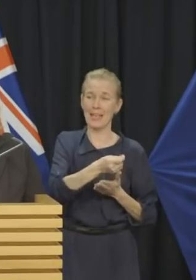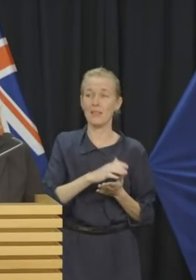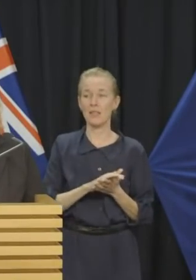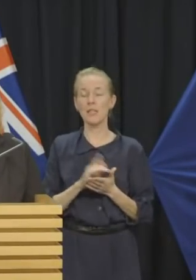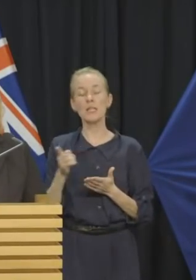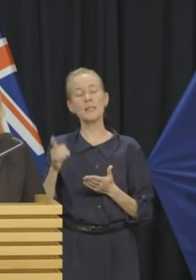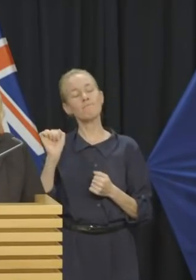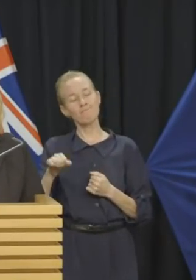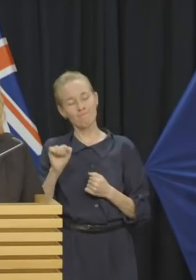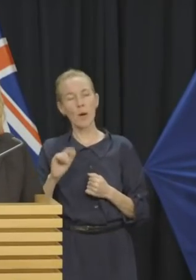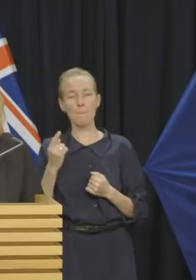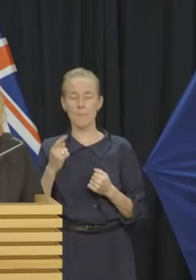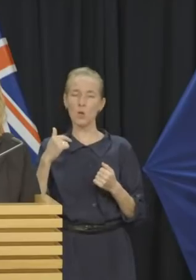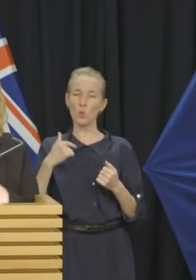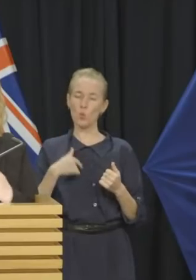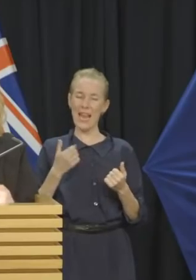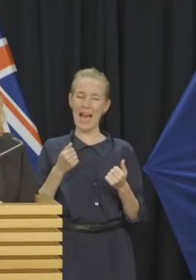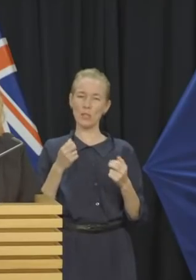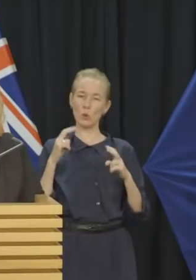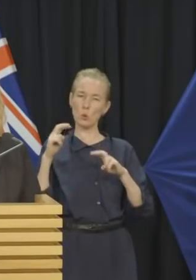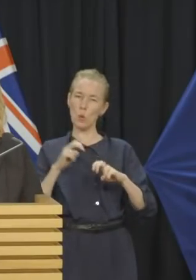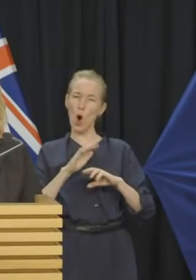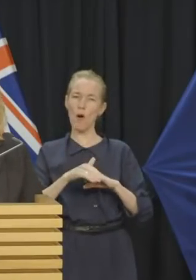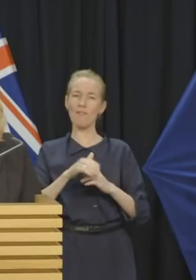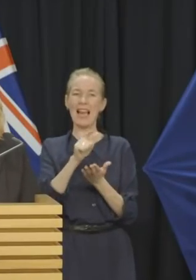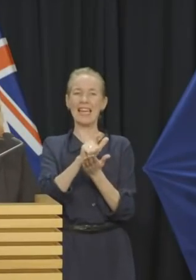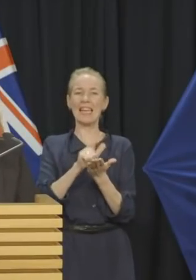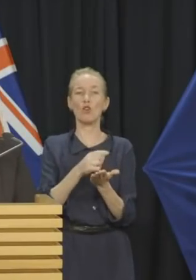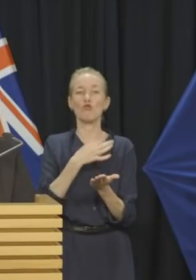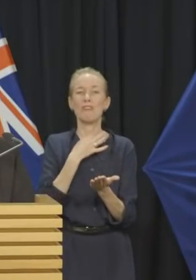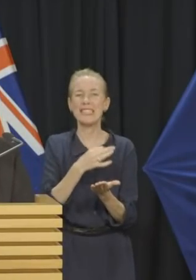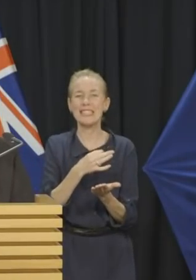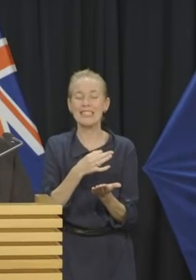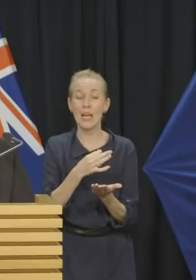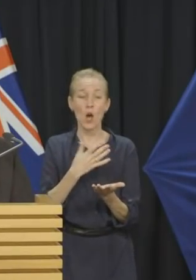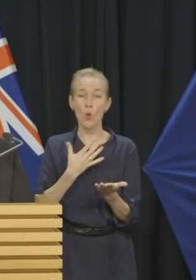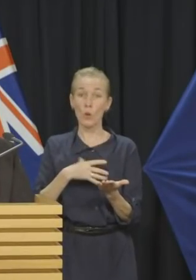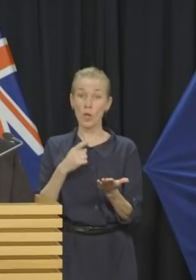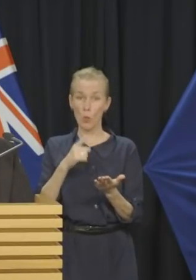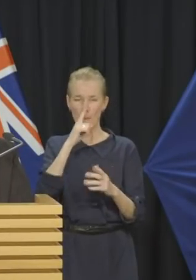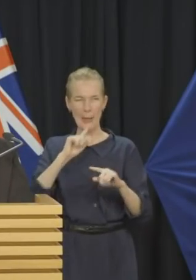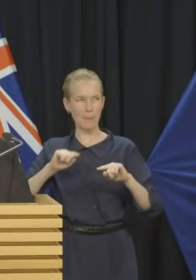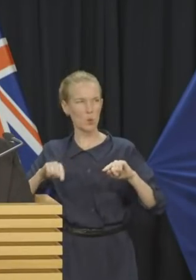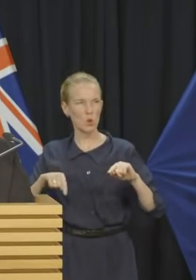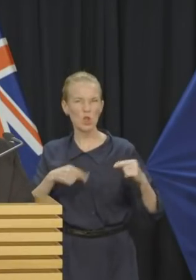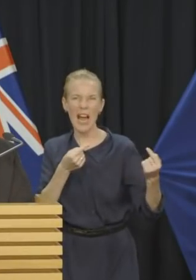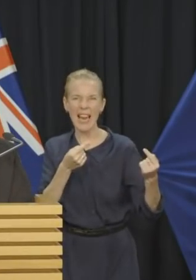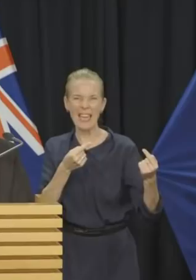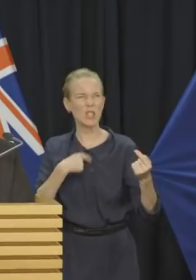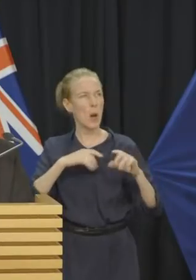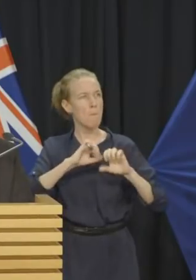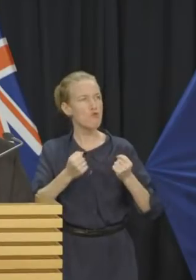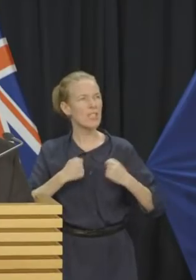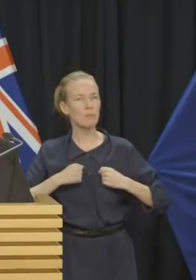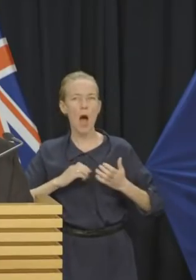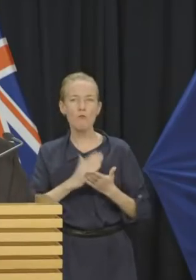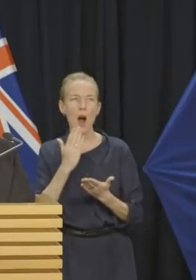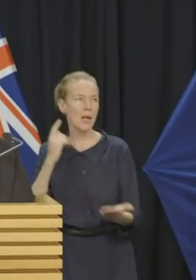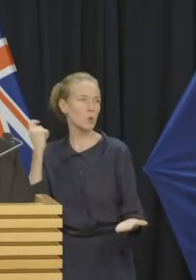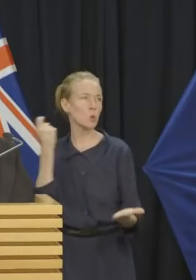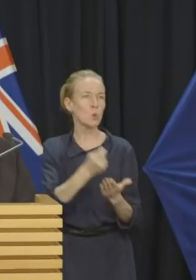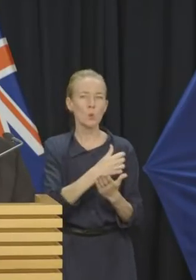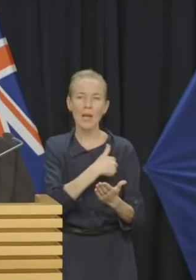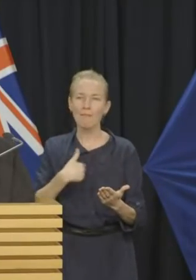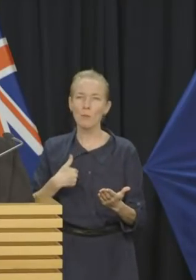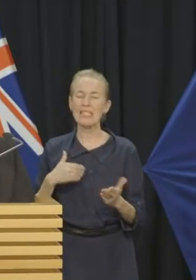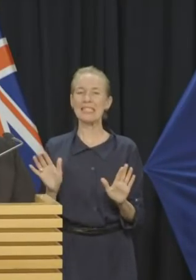in the courts, and whether or not that would stand up. Working with Crown Law and with the Solicitor General, it's harder